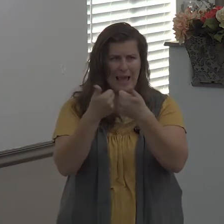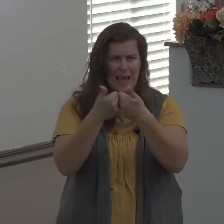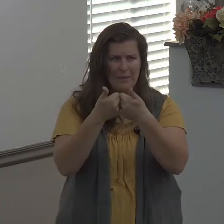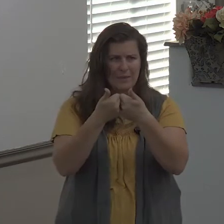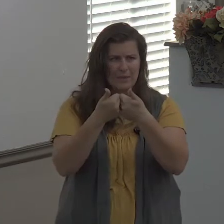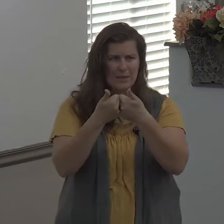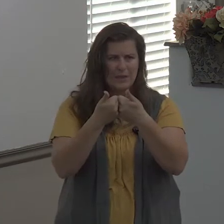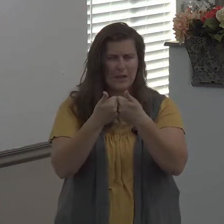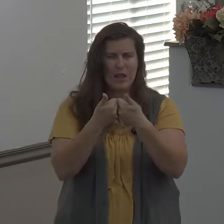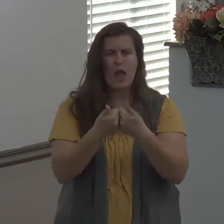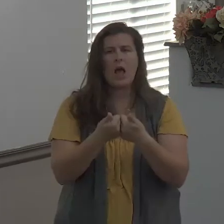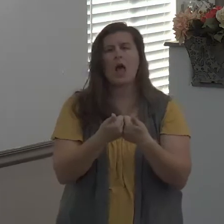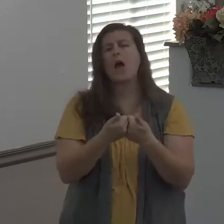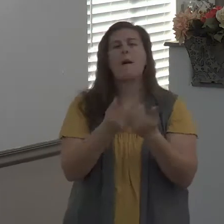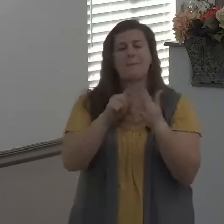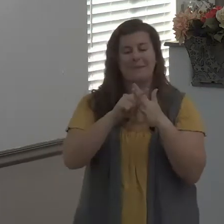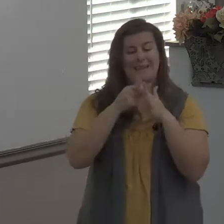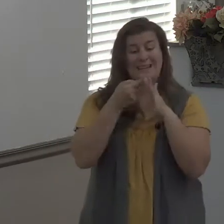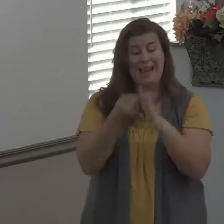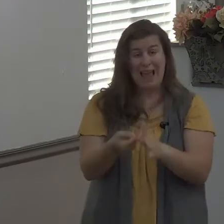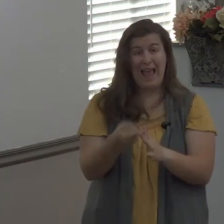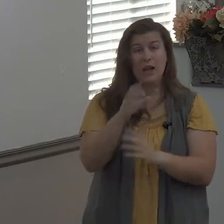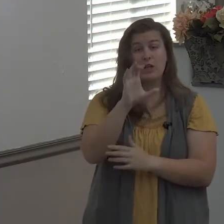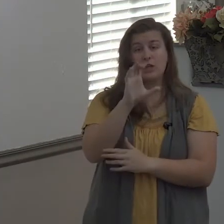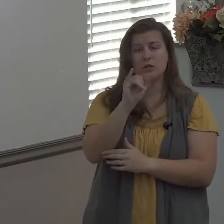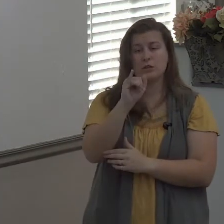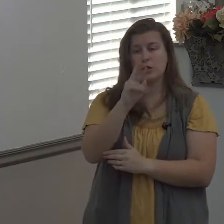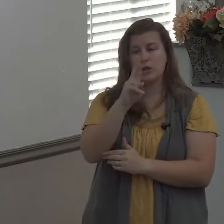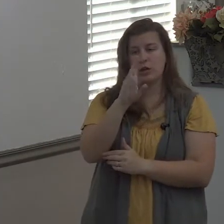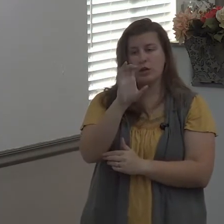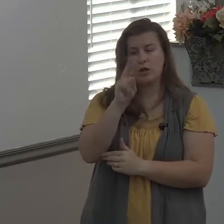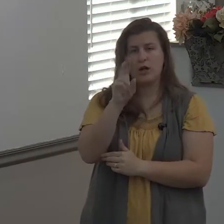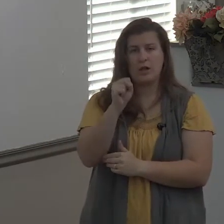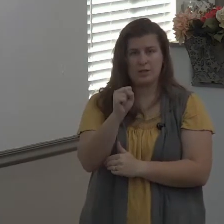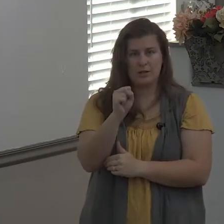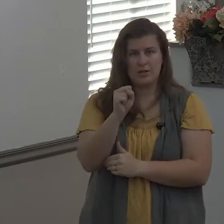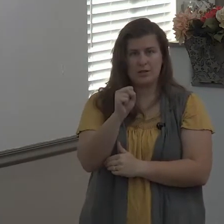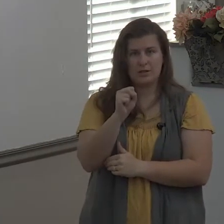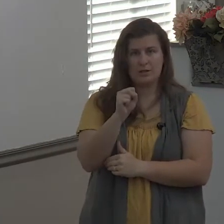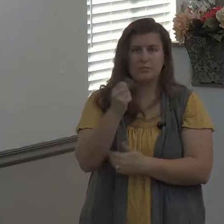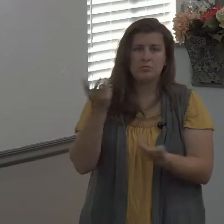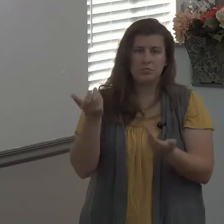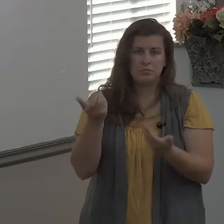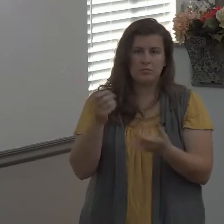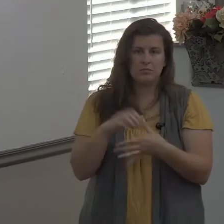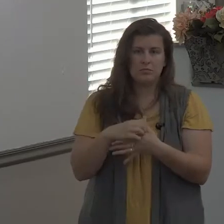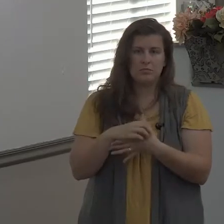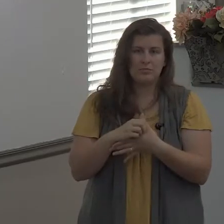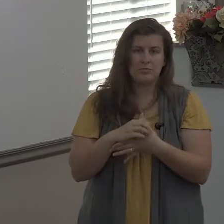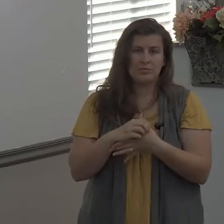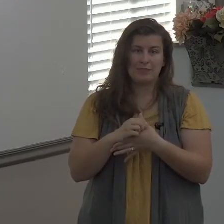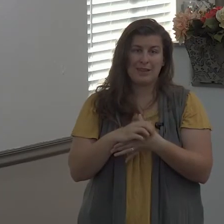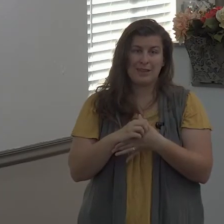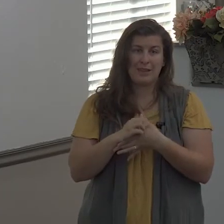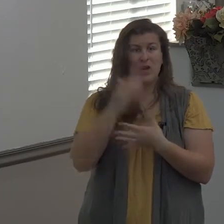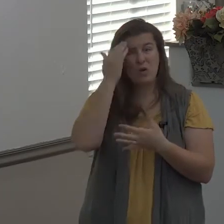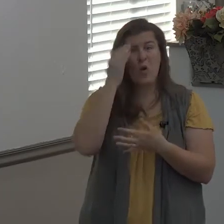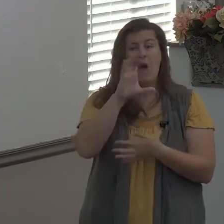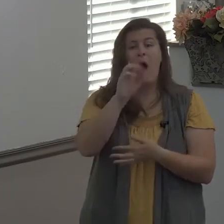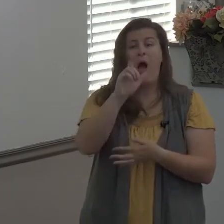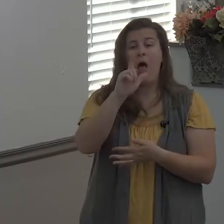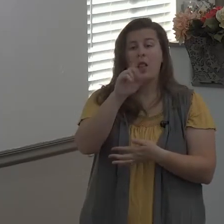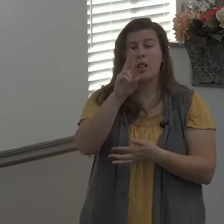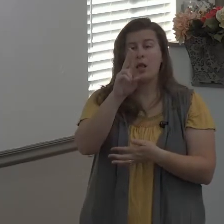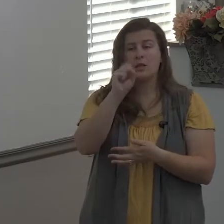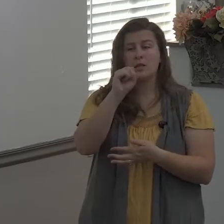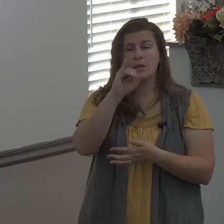Games. We all know what a circus is, and according to history, a circus began in Rome. Comes from the Latin